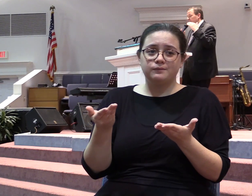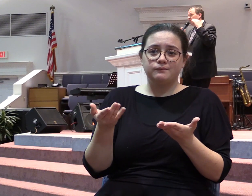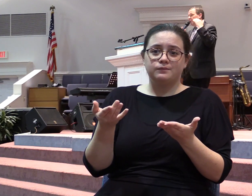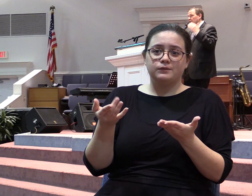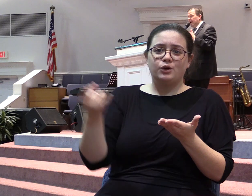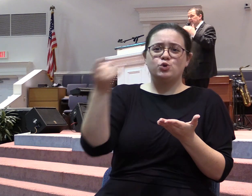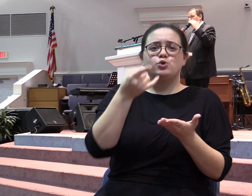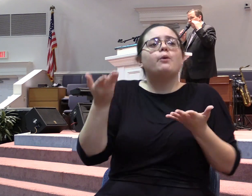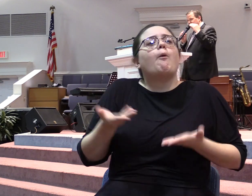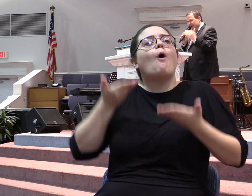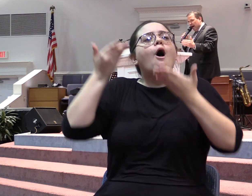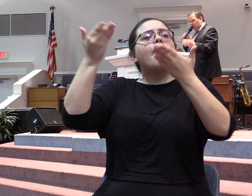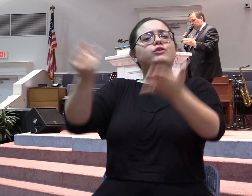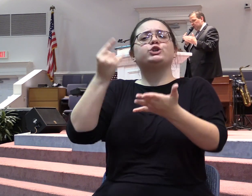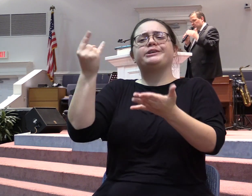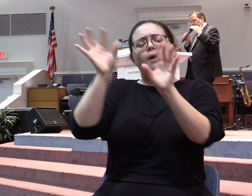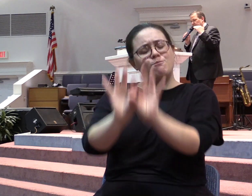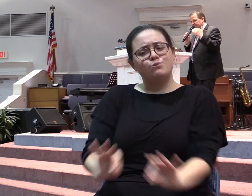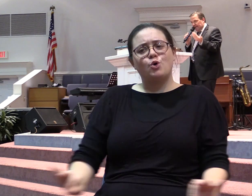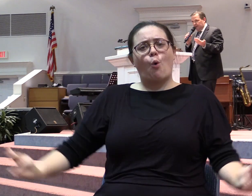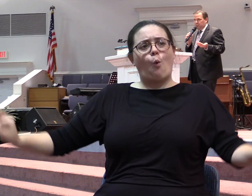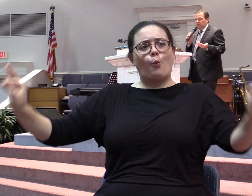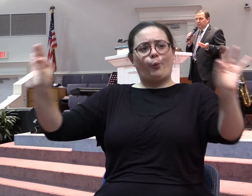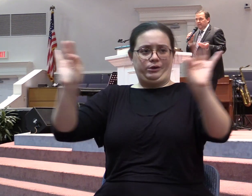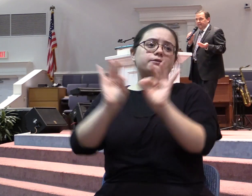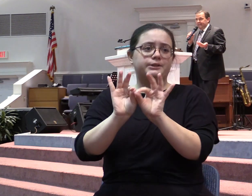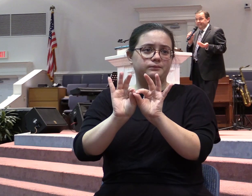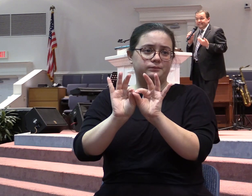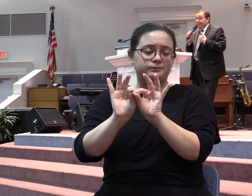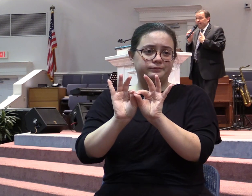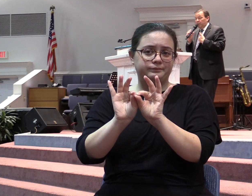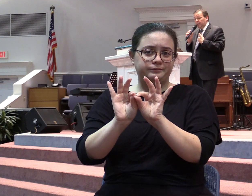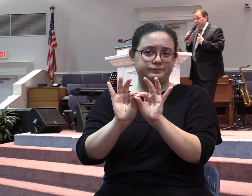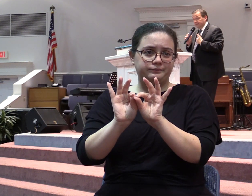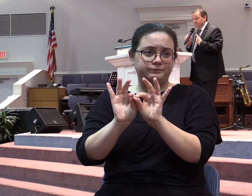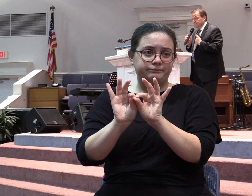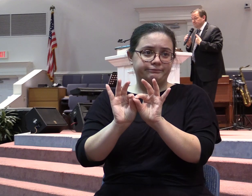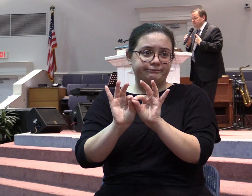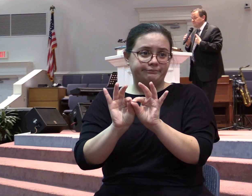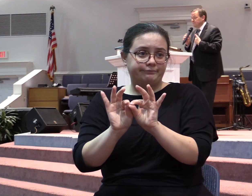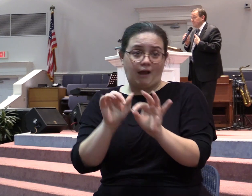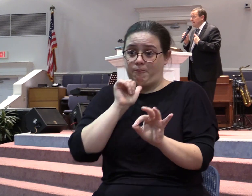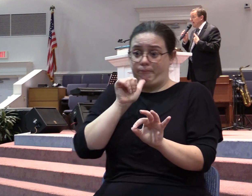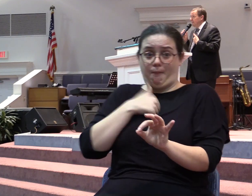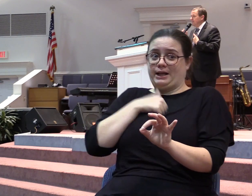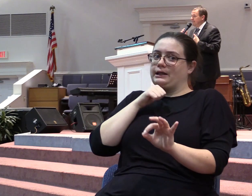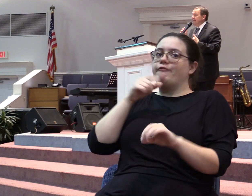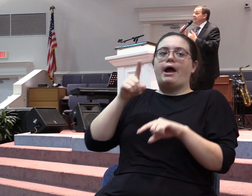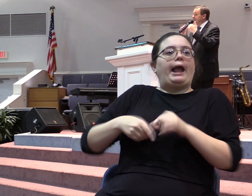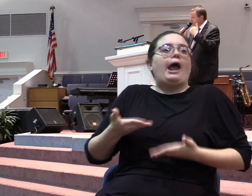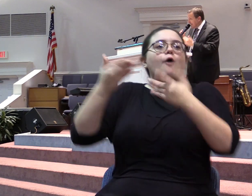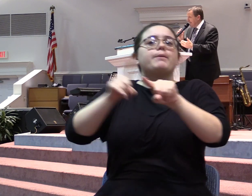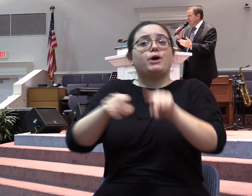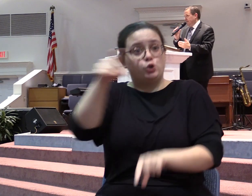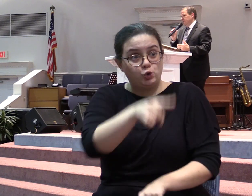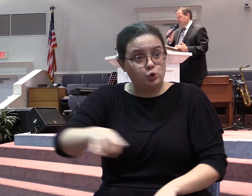something of great value to the table that I don't bring. Yet, it